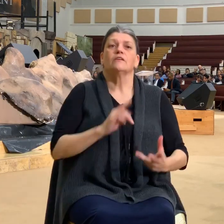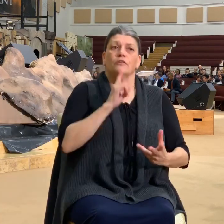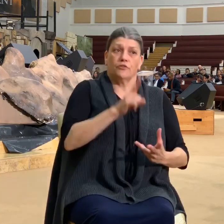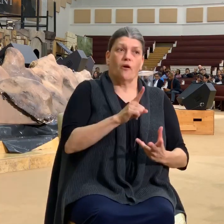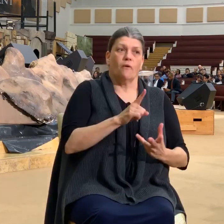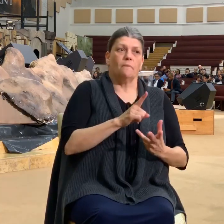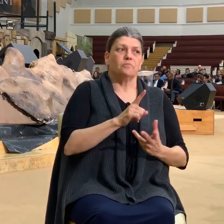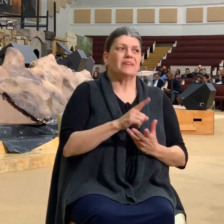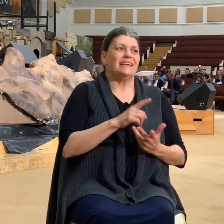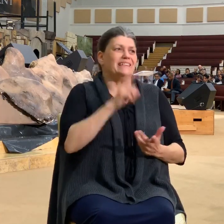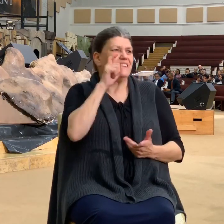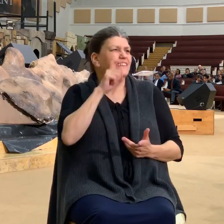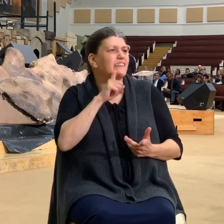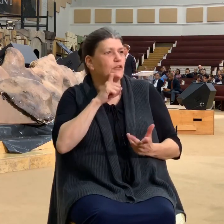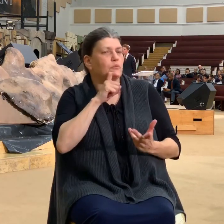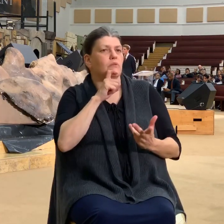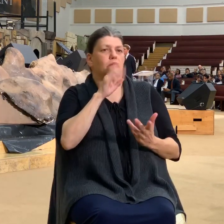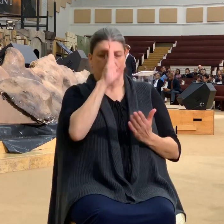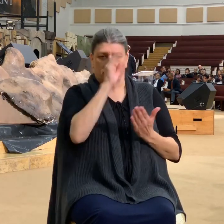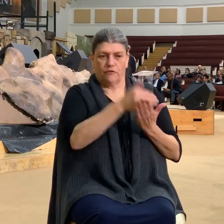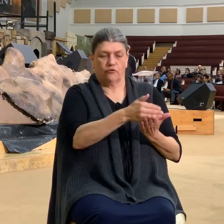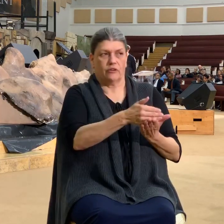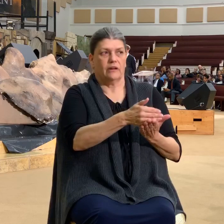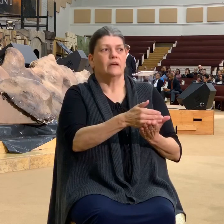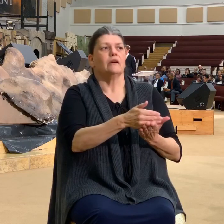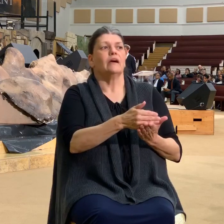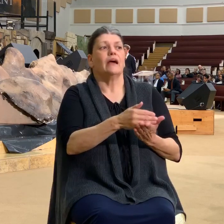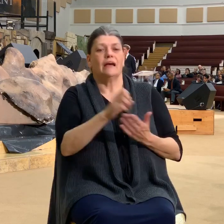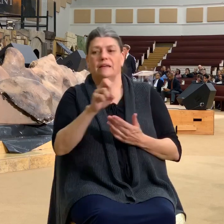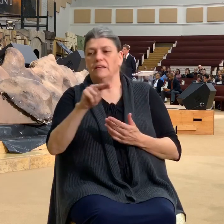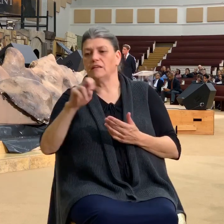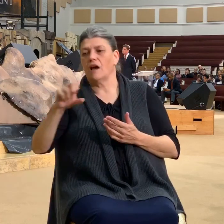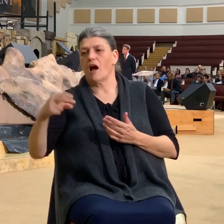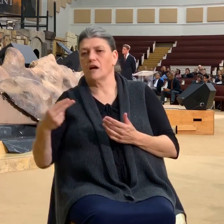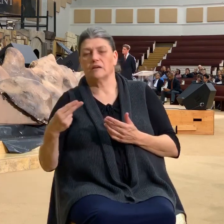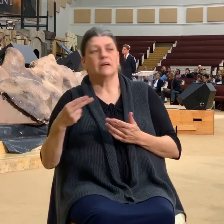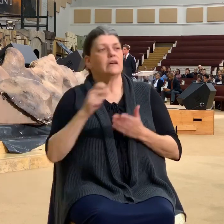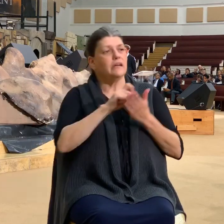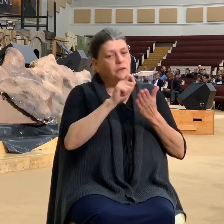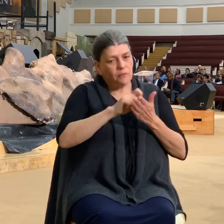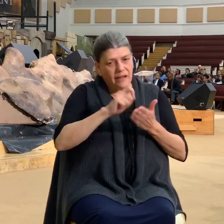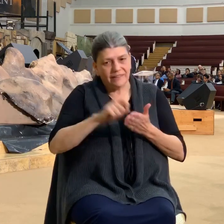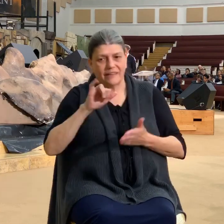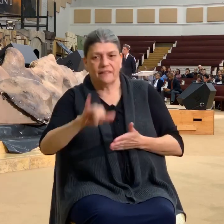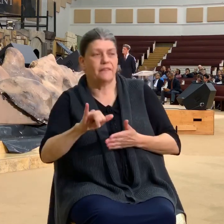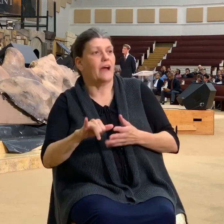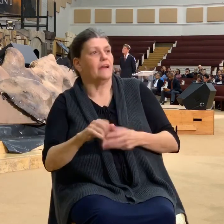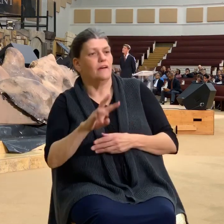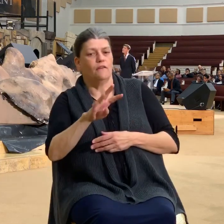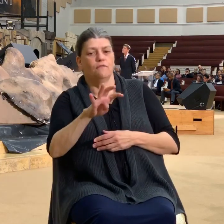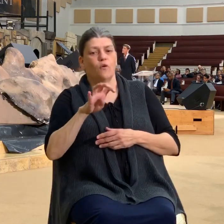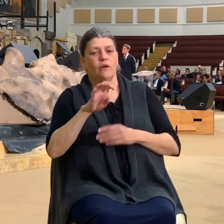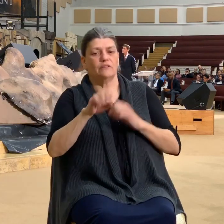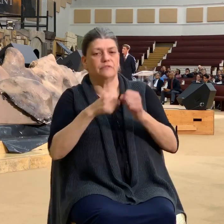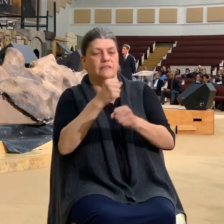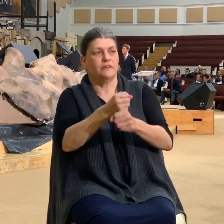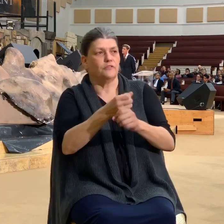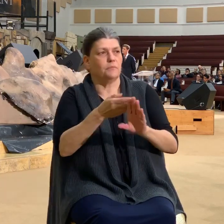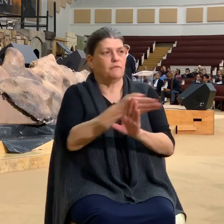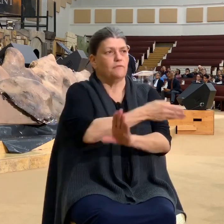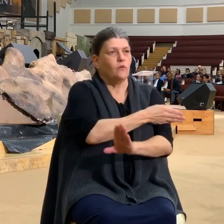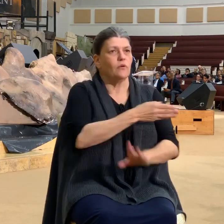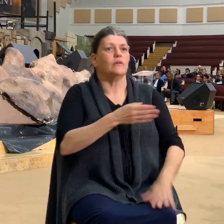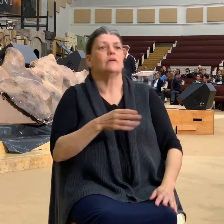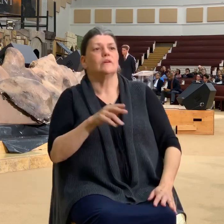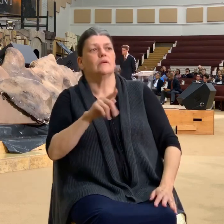impropriety that Jude picks up on, and Peter picks up on, and Enoch picks up on, that he writes in that 400 years before Jude wrote about it, before Peter